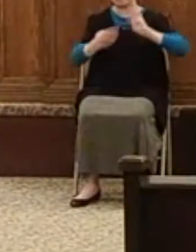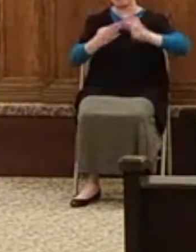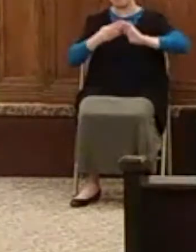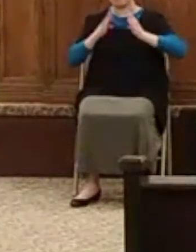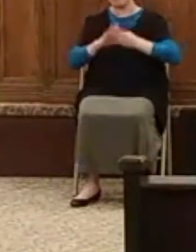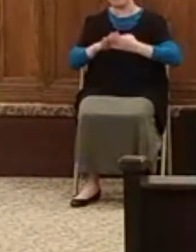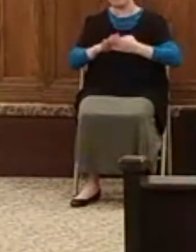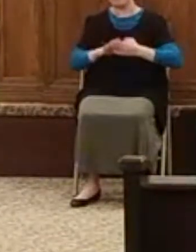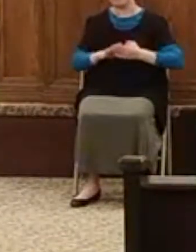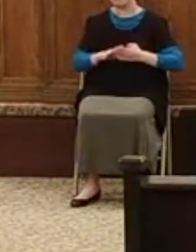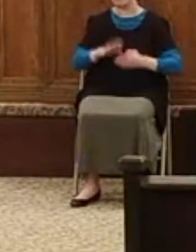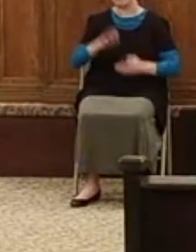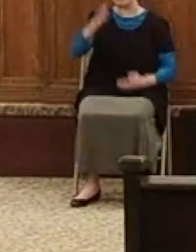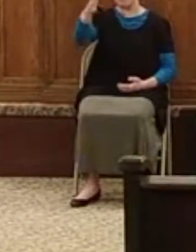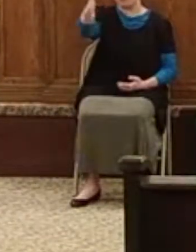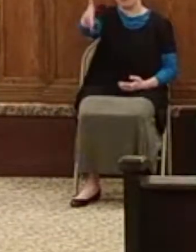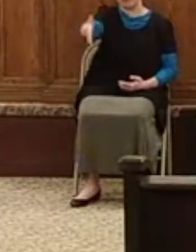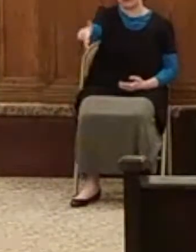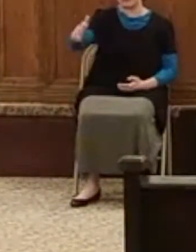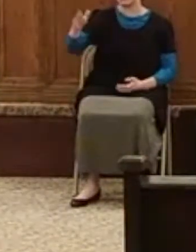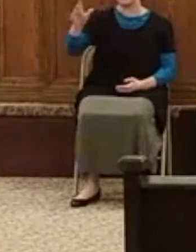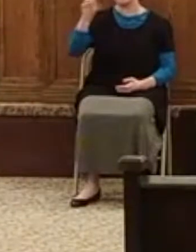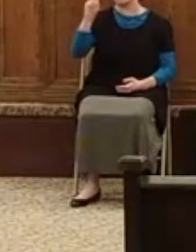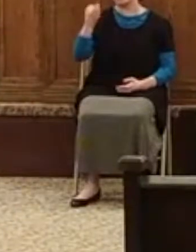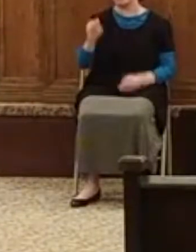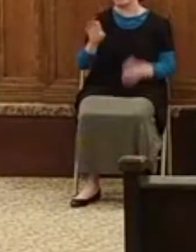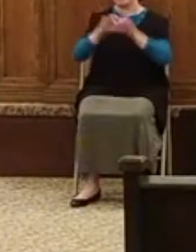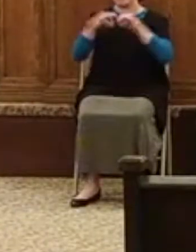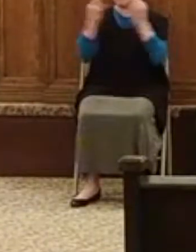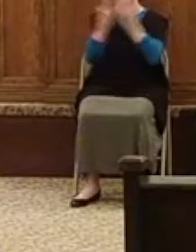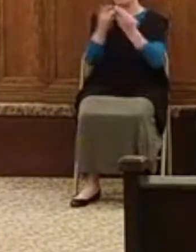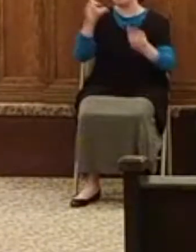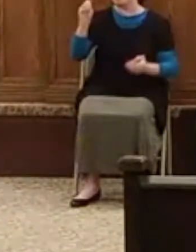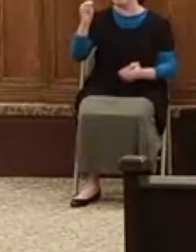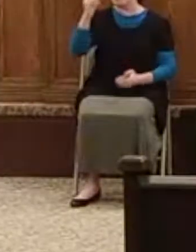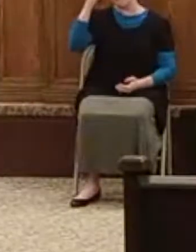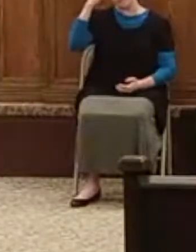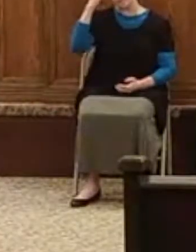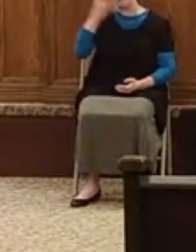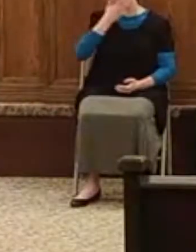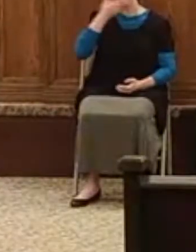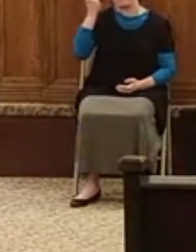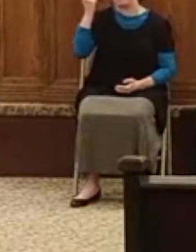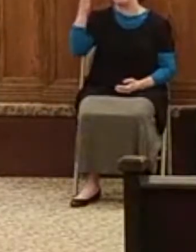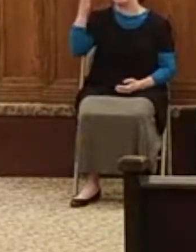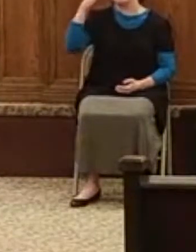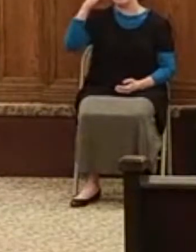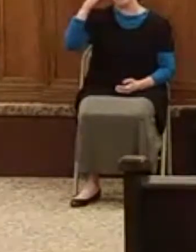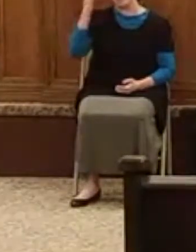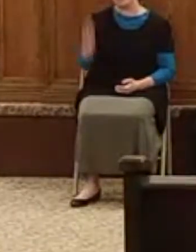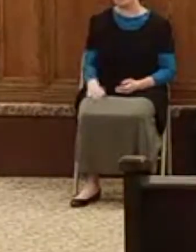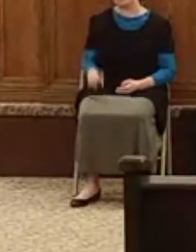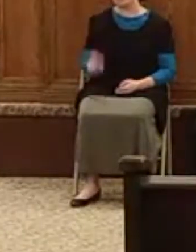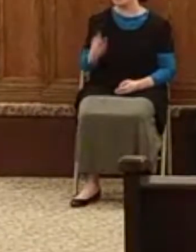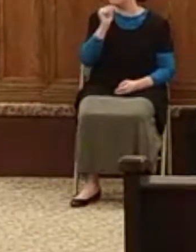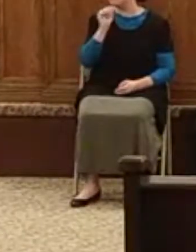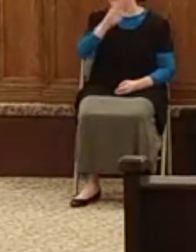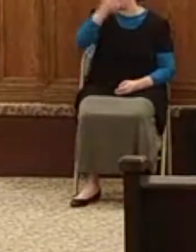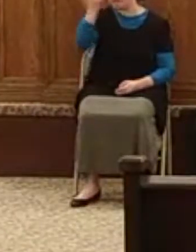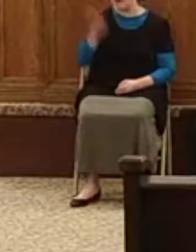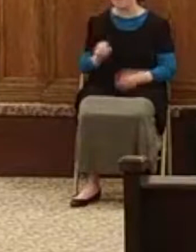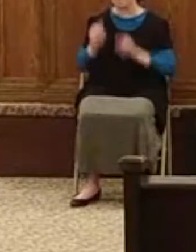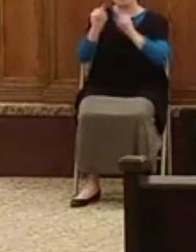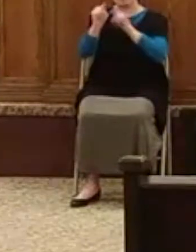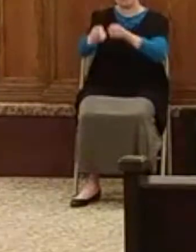cities in an effort to reach Lot and his family. Lot knew better. Amen. He knew that he should have